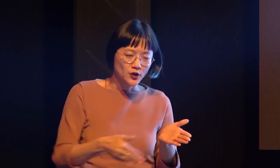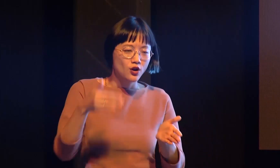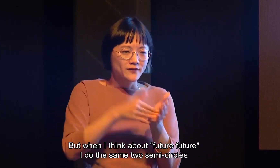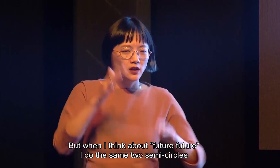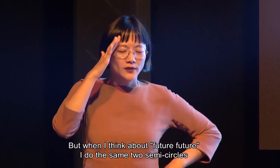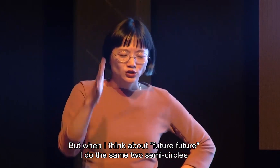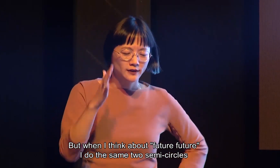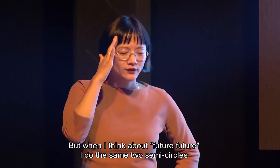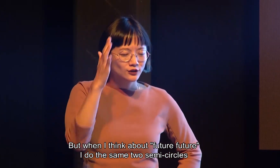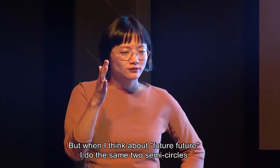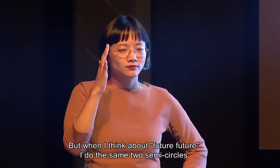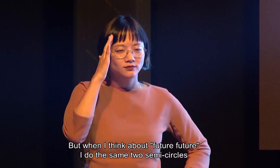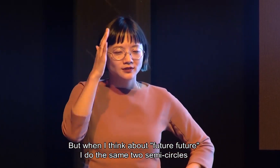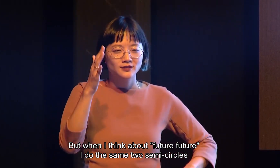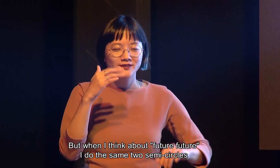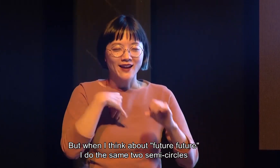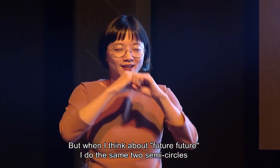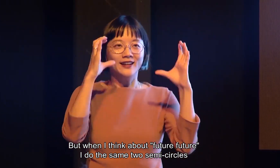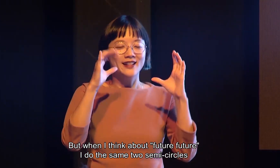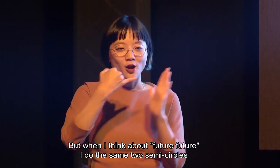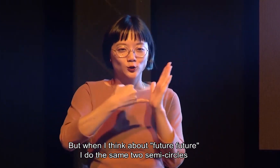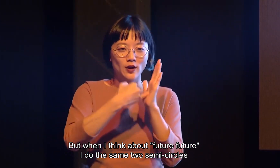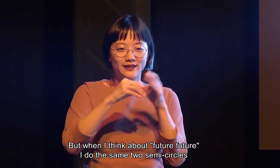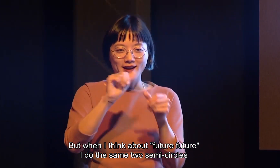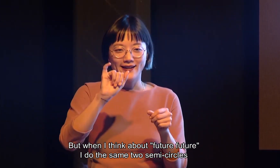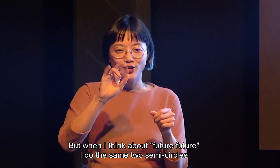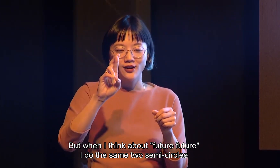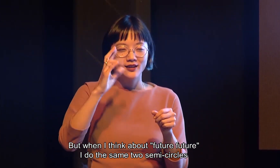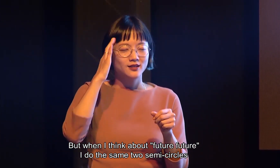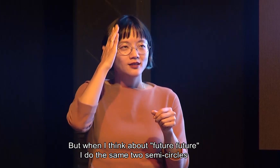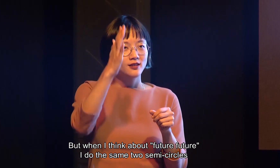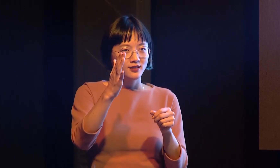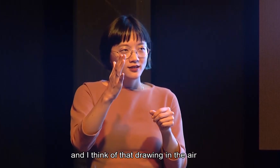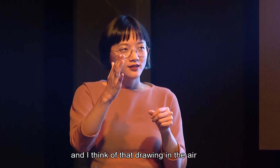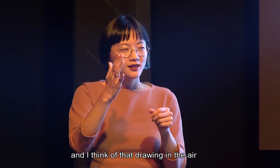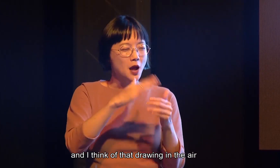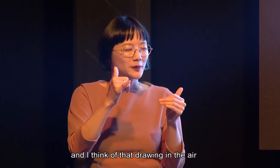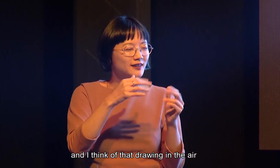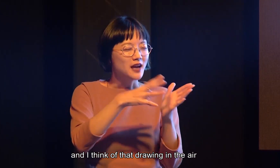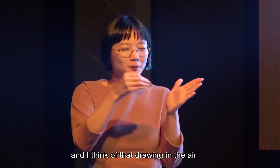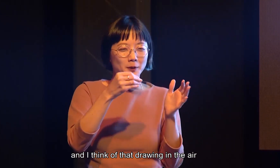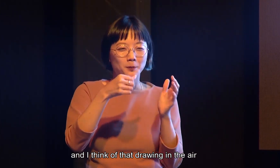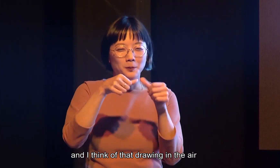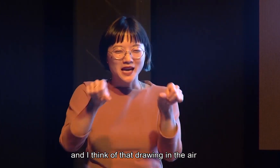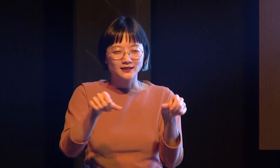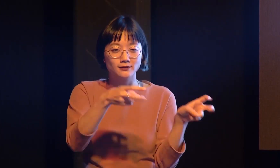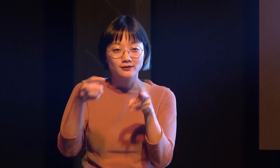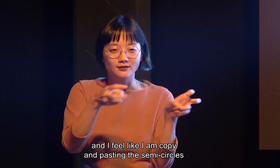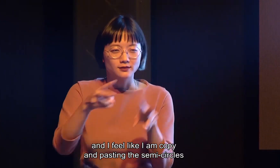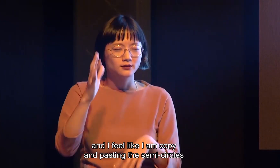But when I think about future, I do the same 2 semicircles, and I think of that drawing in the air, and I feel like